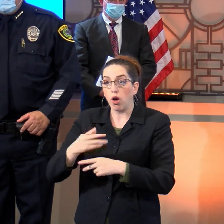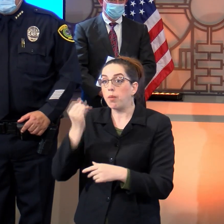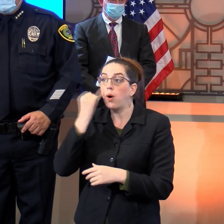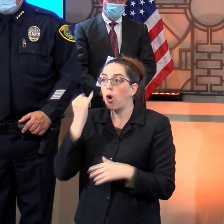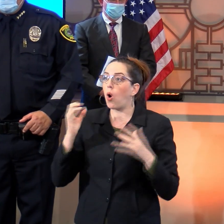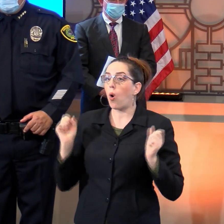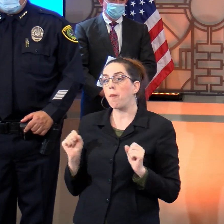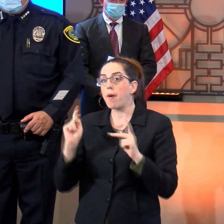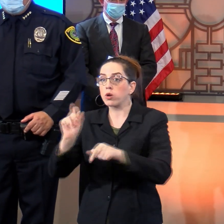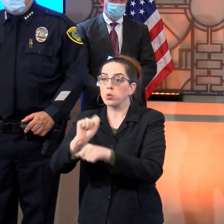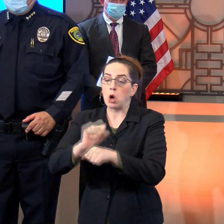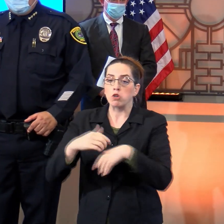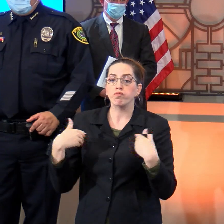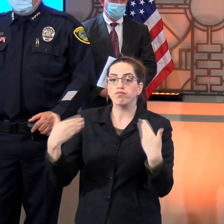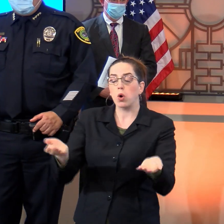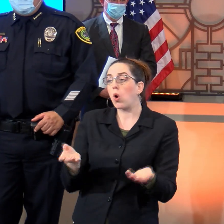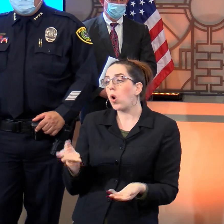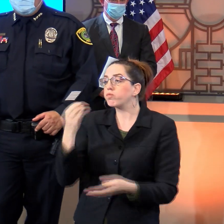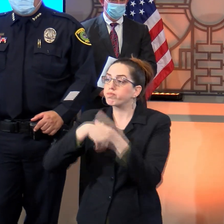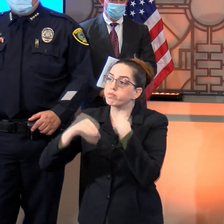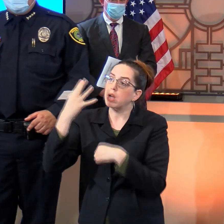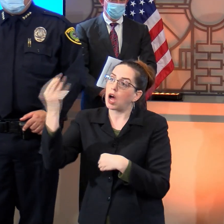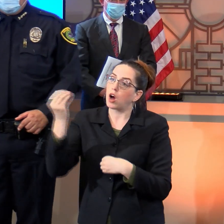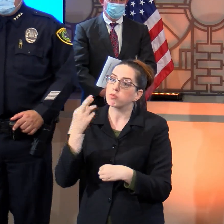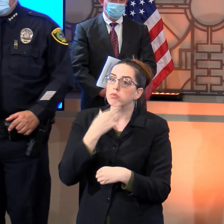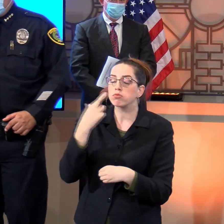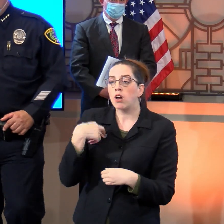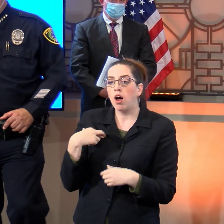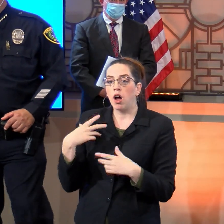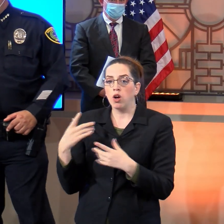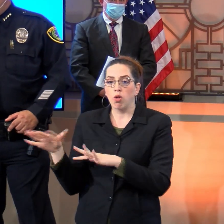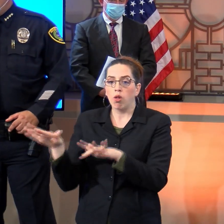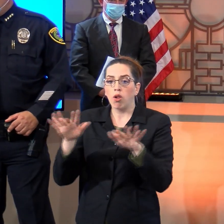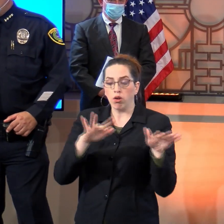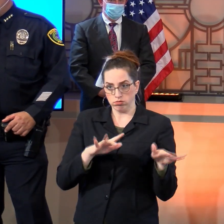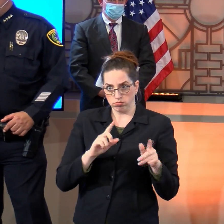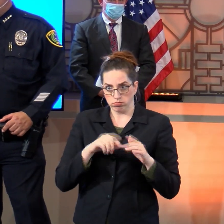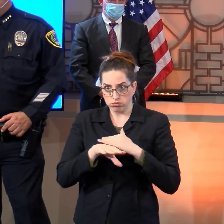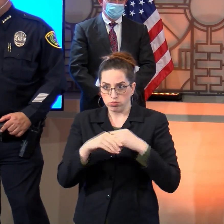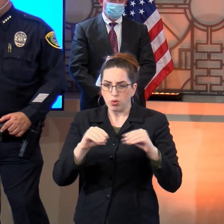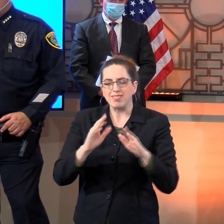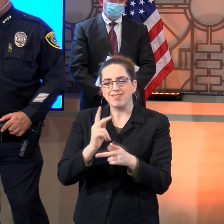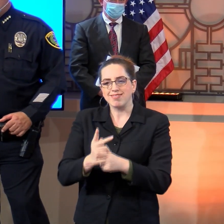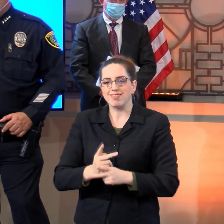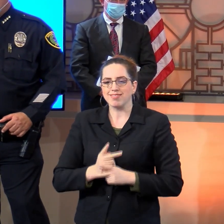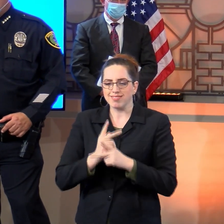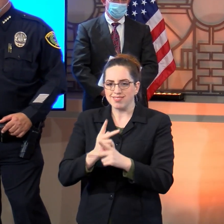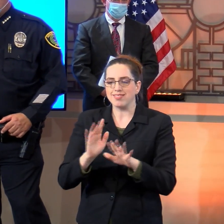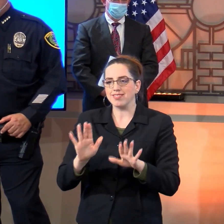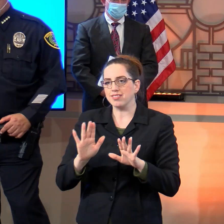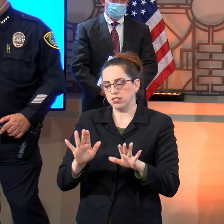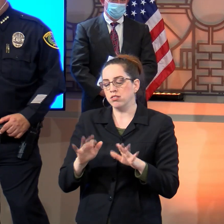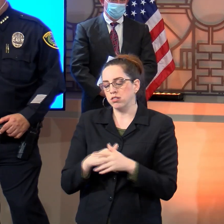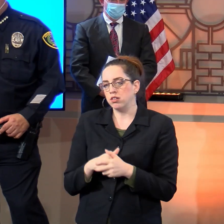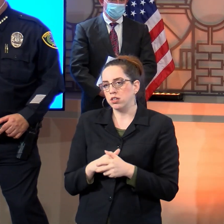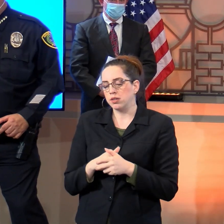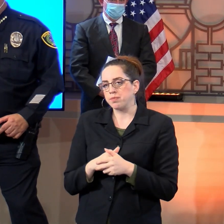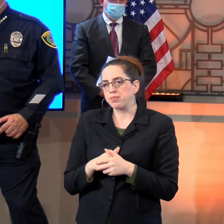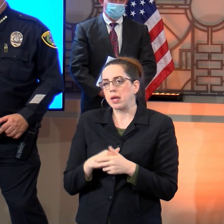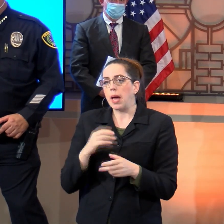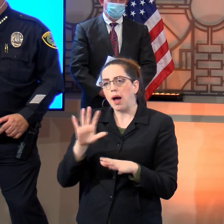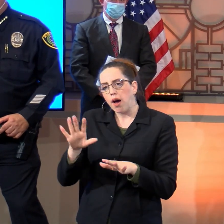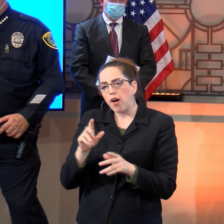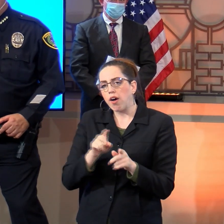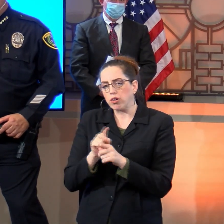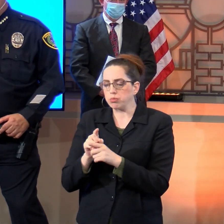rushing back to work or eat out or stopping at restaurants, retails, and other major businesses to begin open. Please